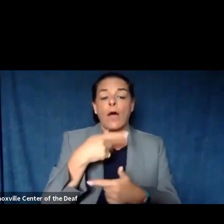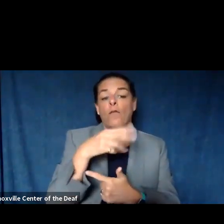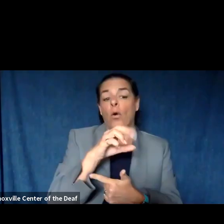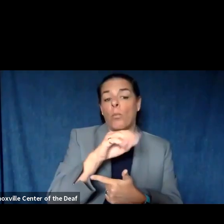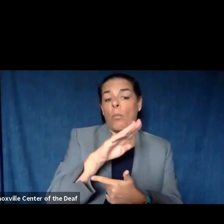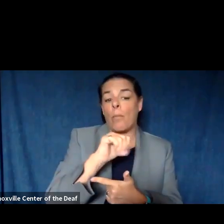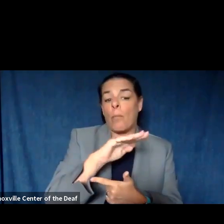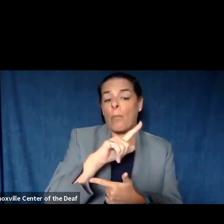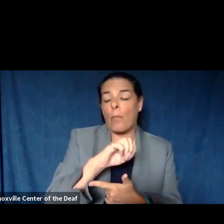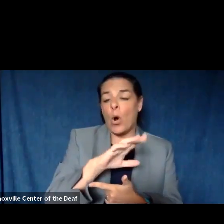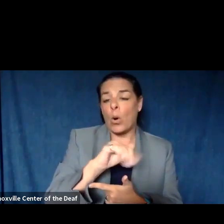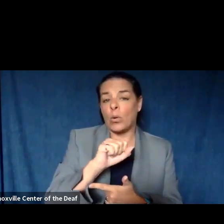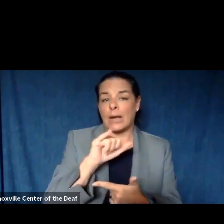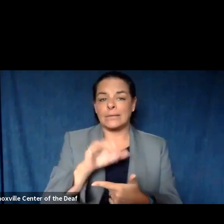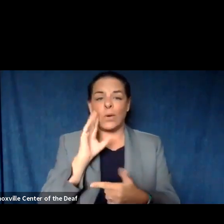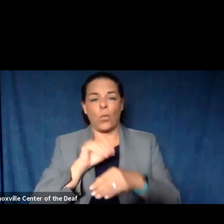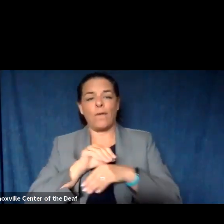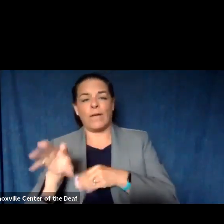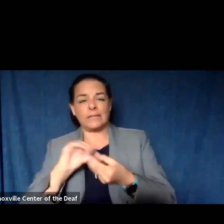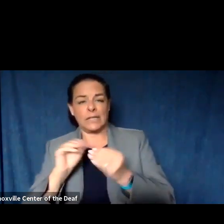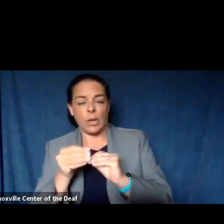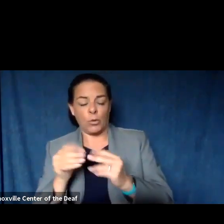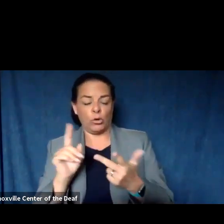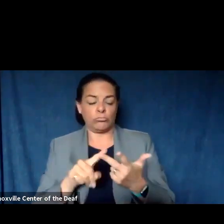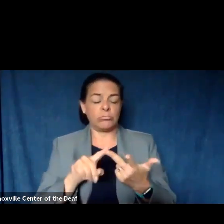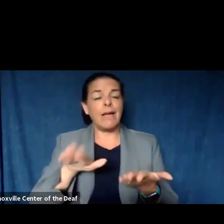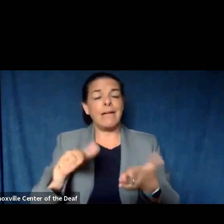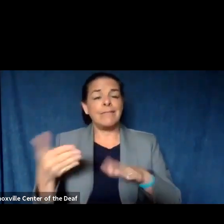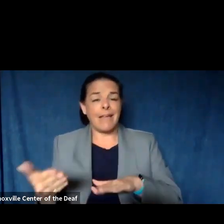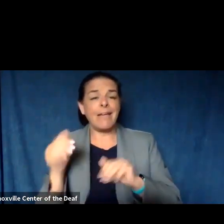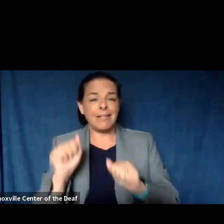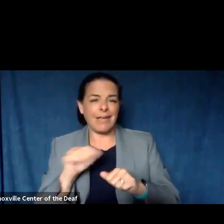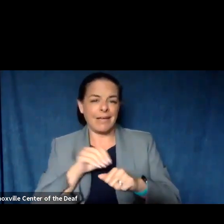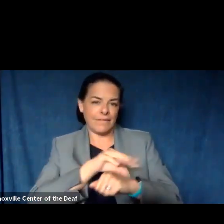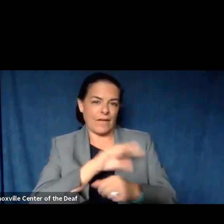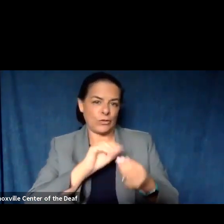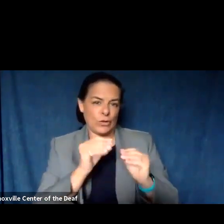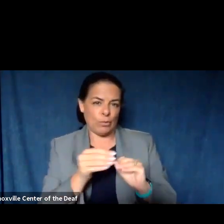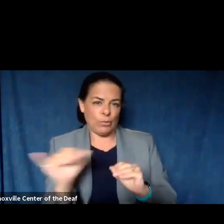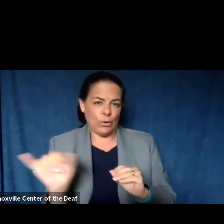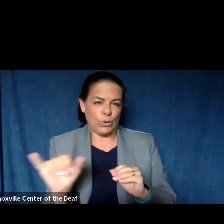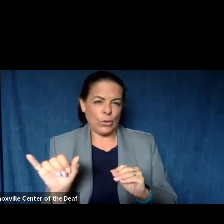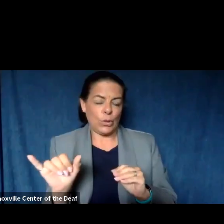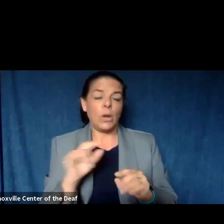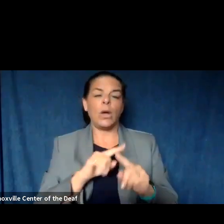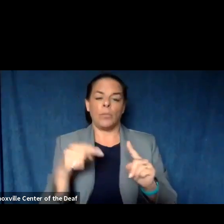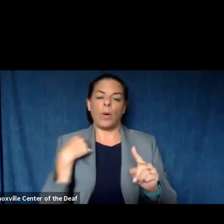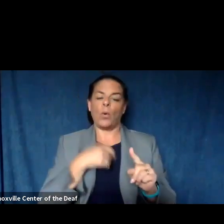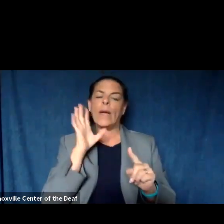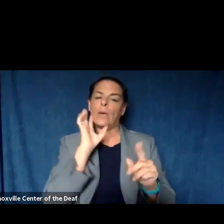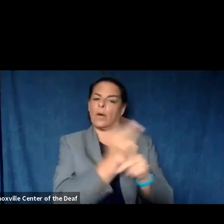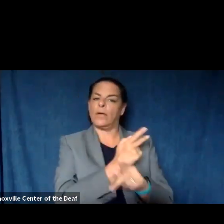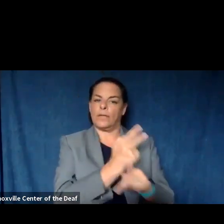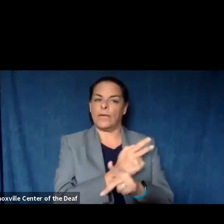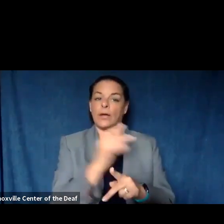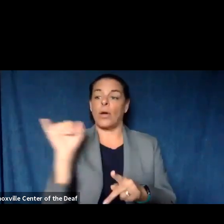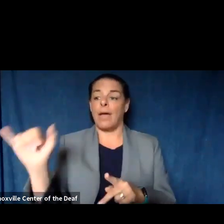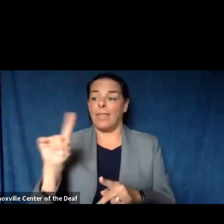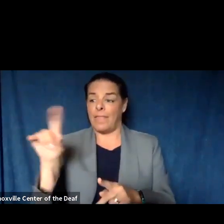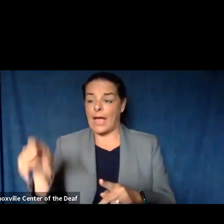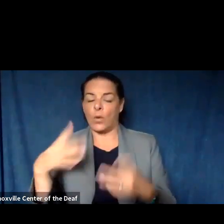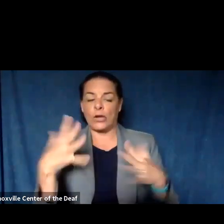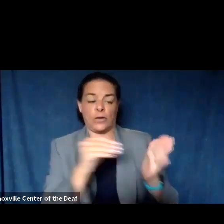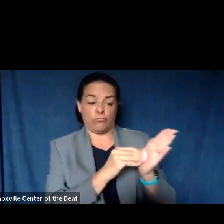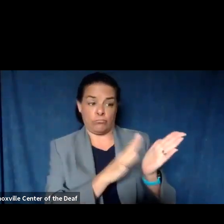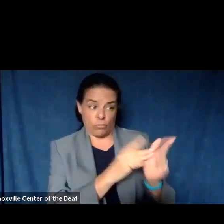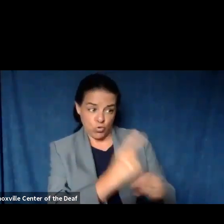as well that affect the numbers. The deaths can affect the numbers as well. But we'll reach out to that. We have that question documented, right? So we